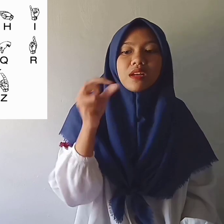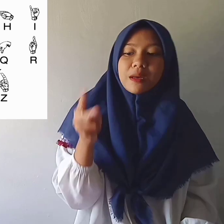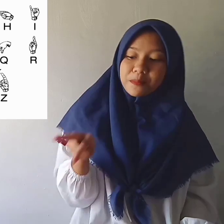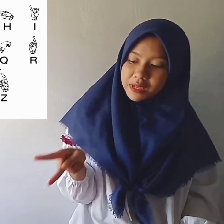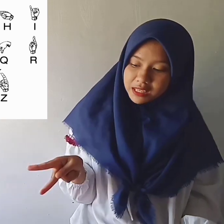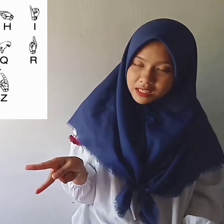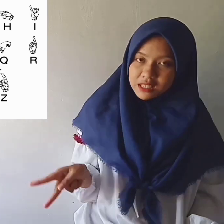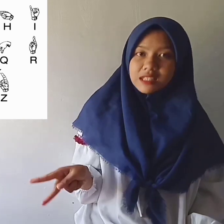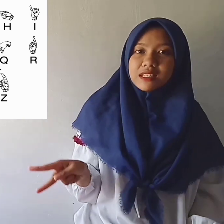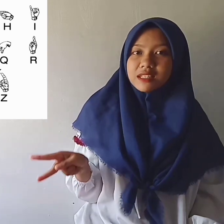P,